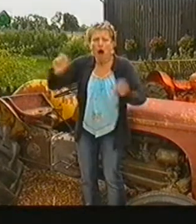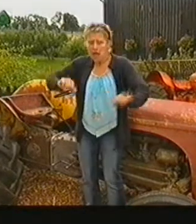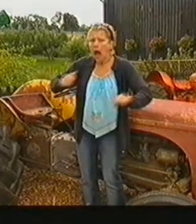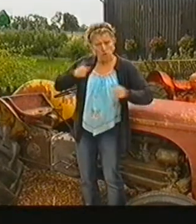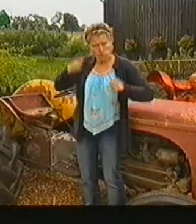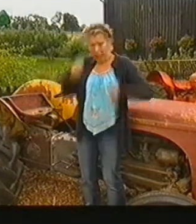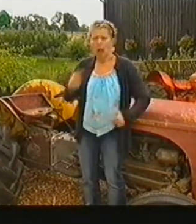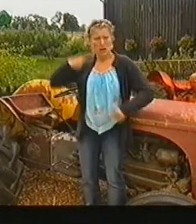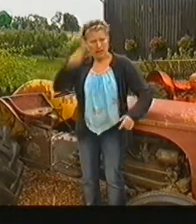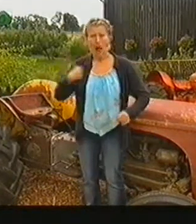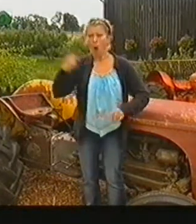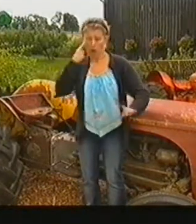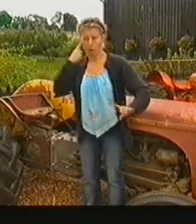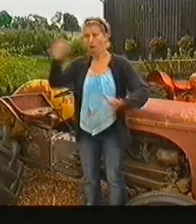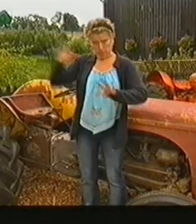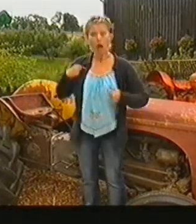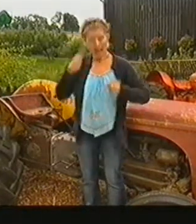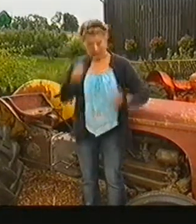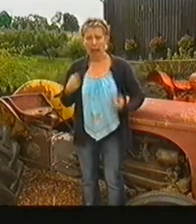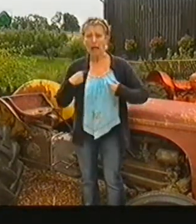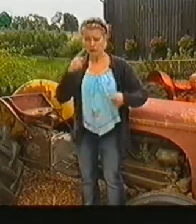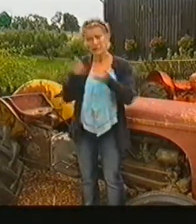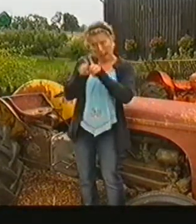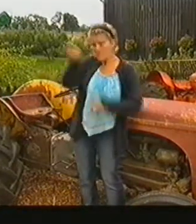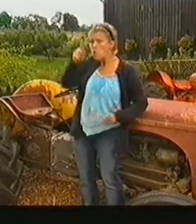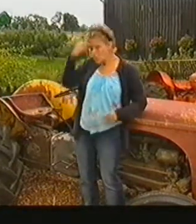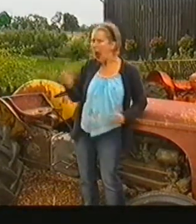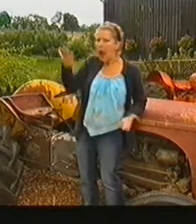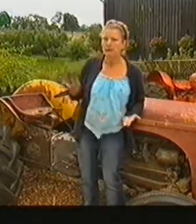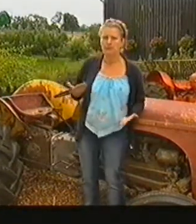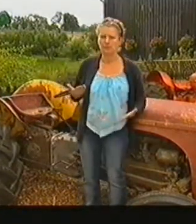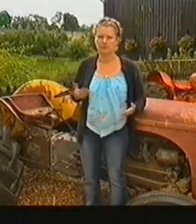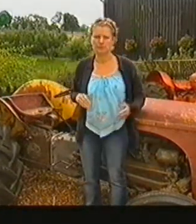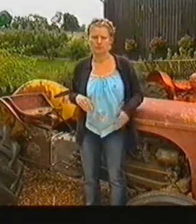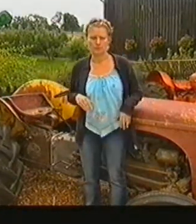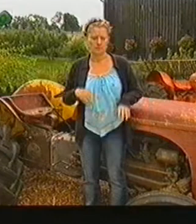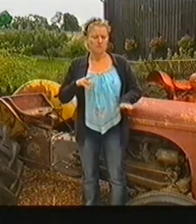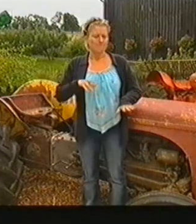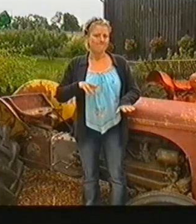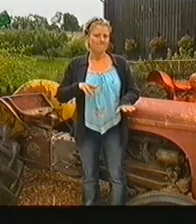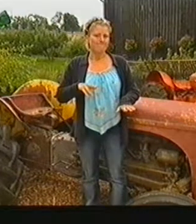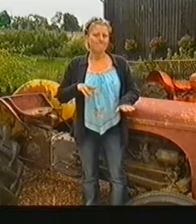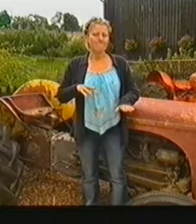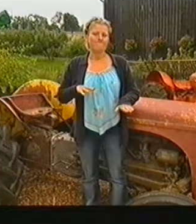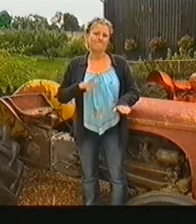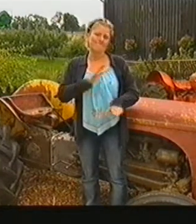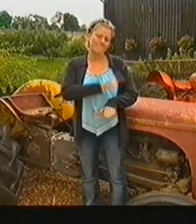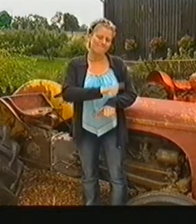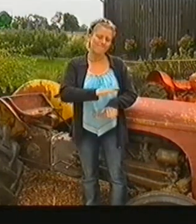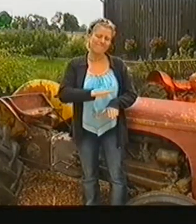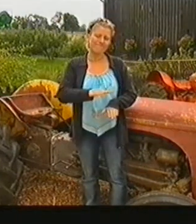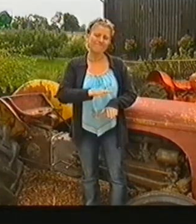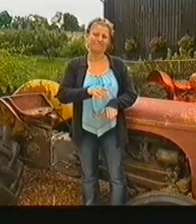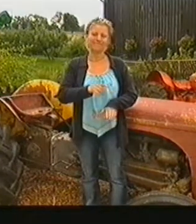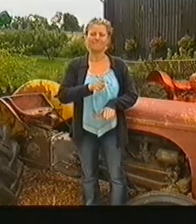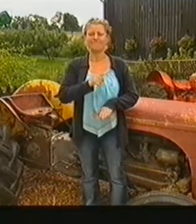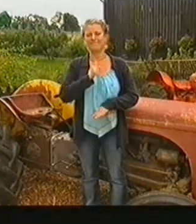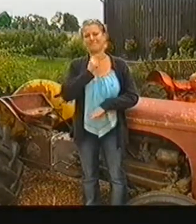Dad!" cried the small foxes, jumping up and running to their father. "We could do it! You see if we can't! So could you!" Mr. Fox looked